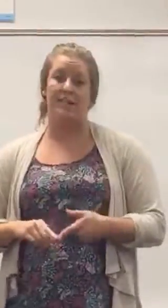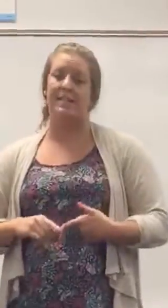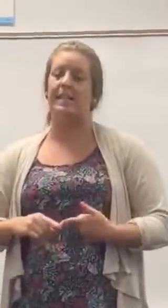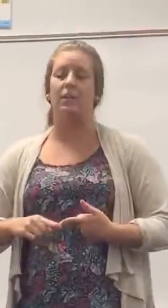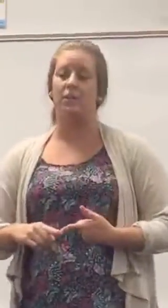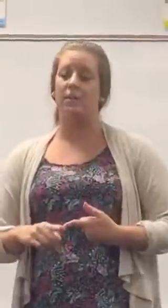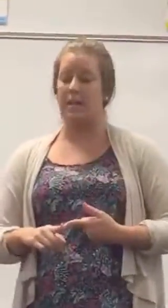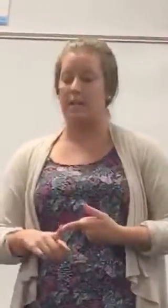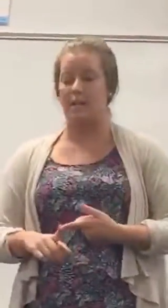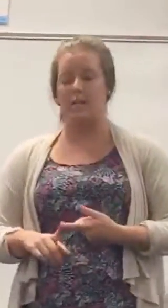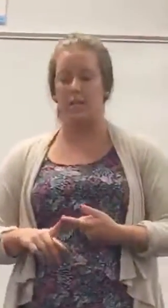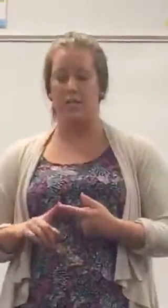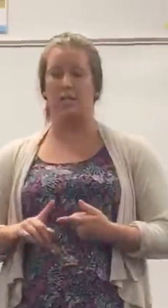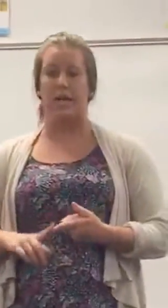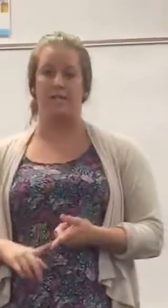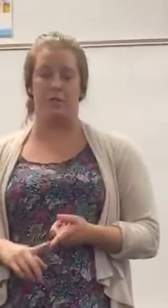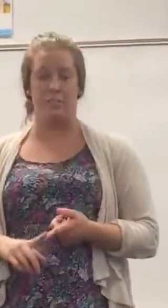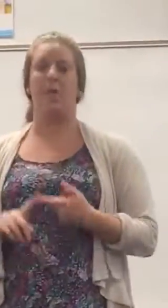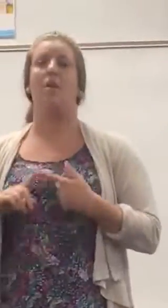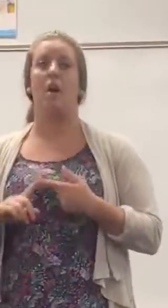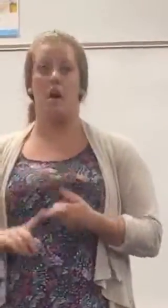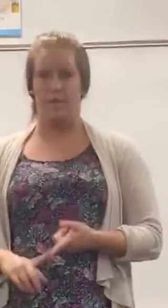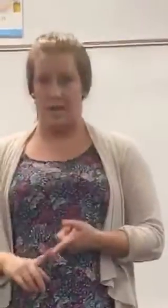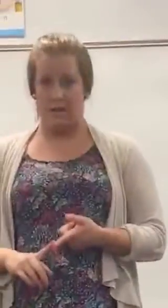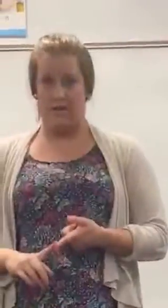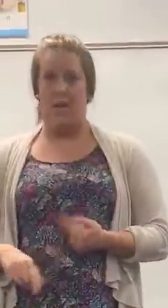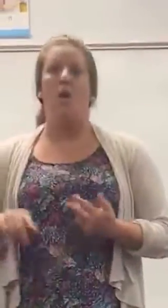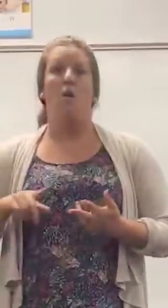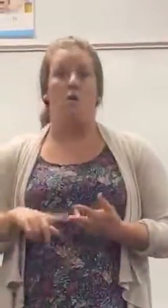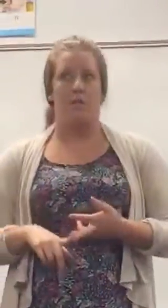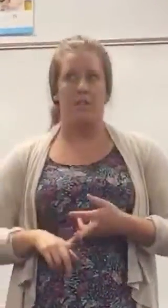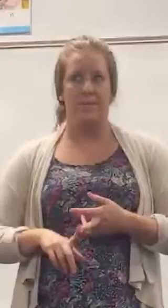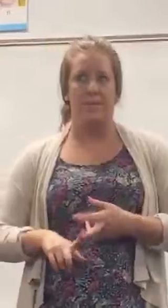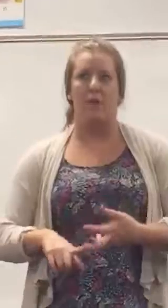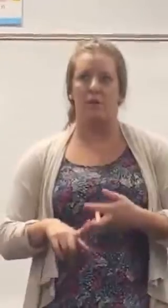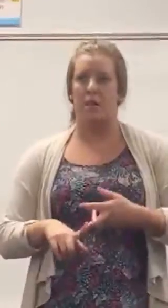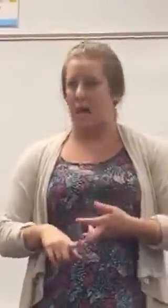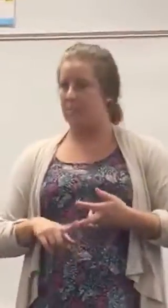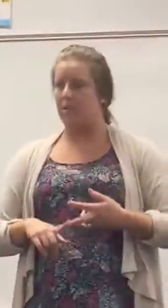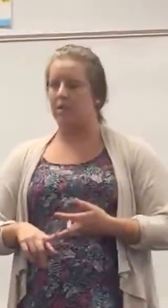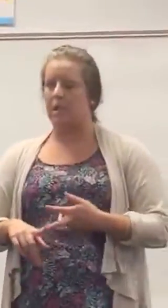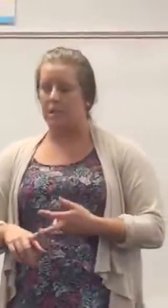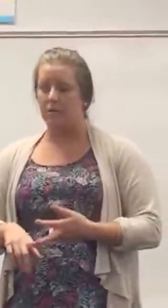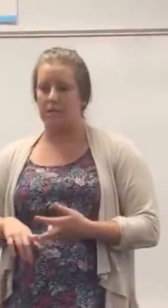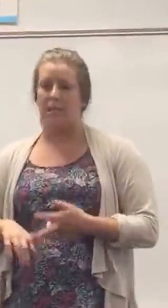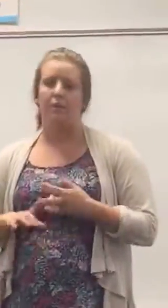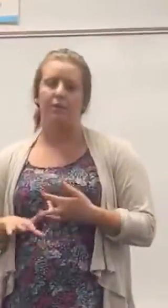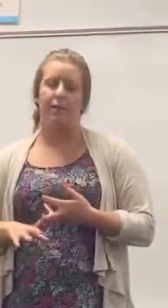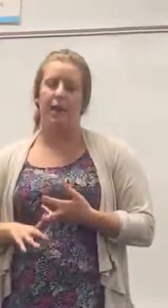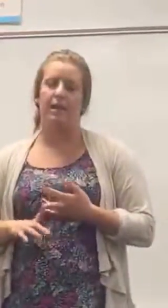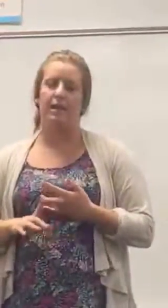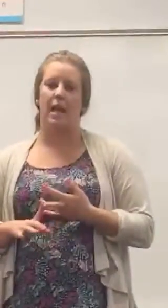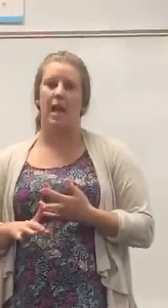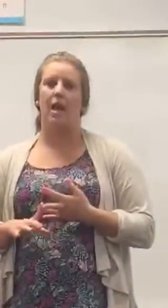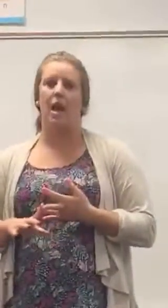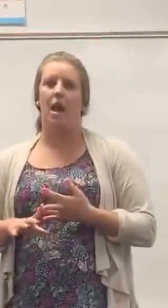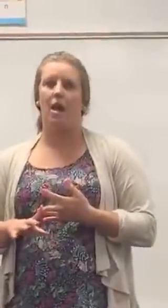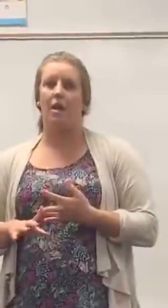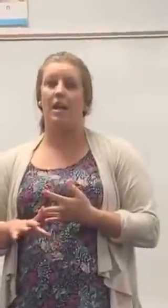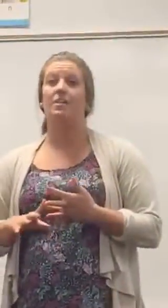that you use technology in your classroom already? What are some struggles or obstacles that you see or you find that are hindering